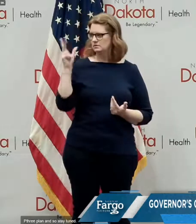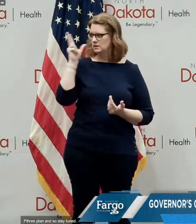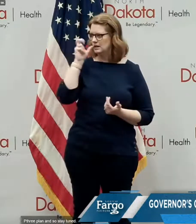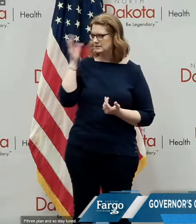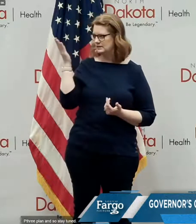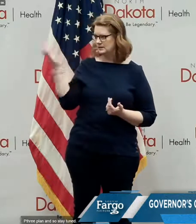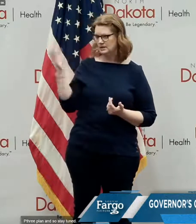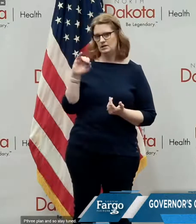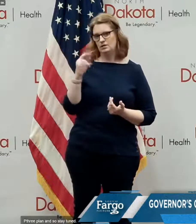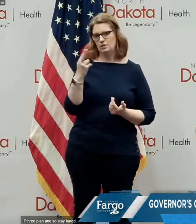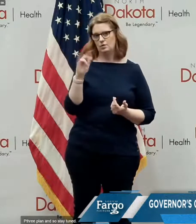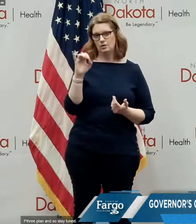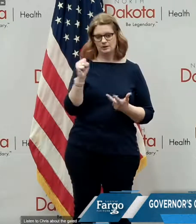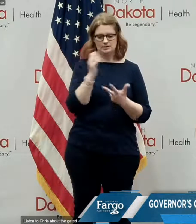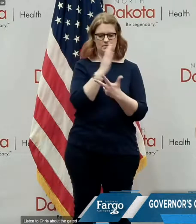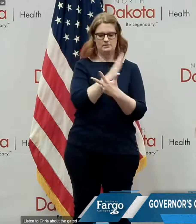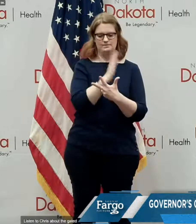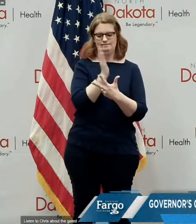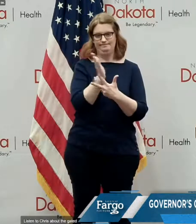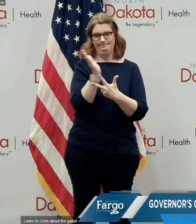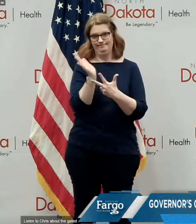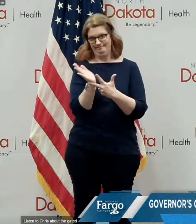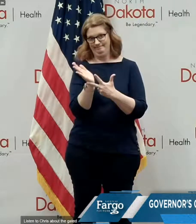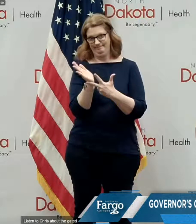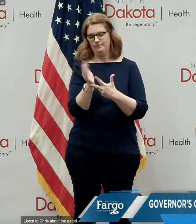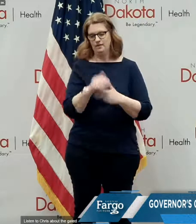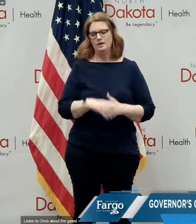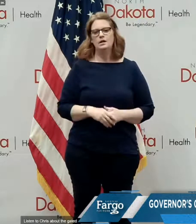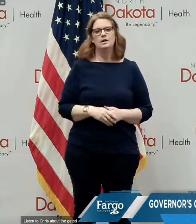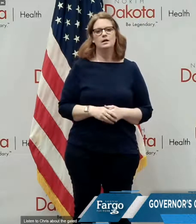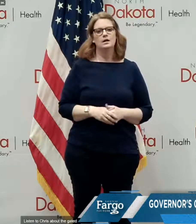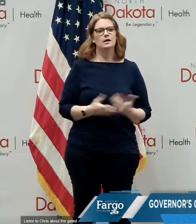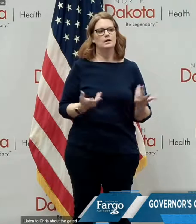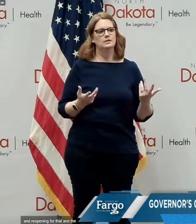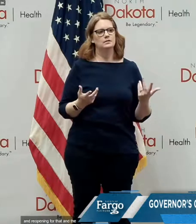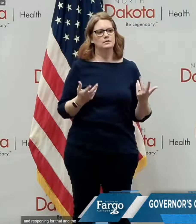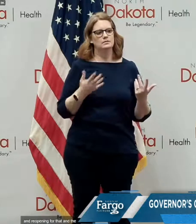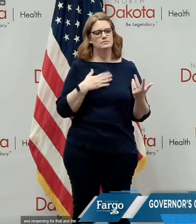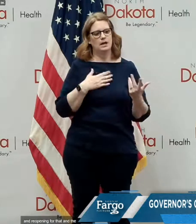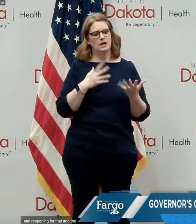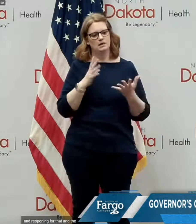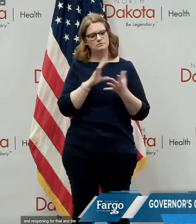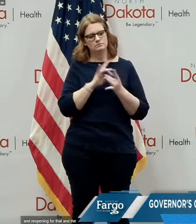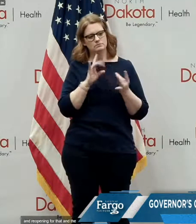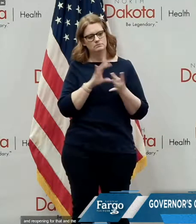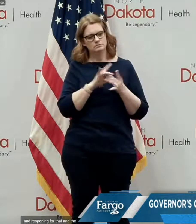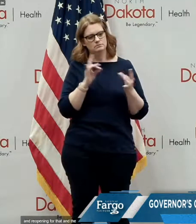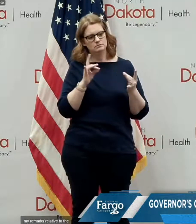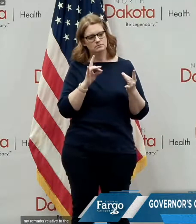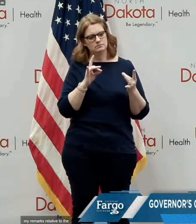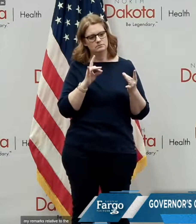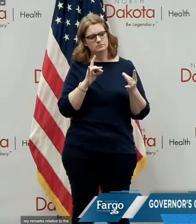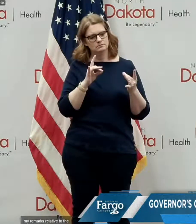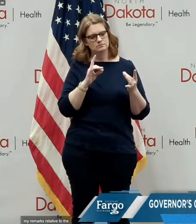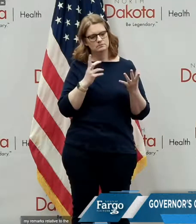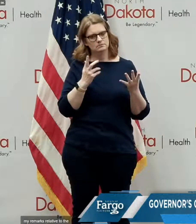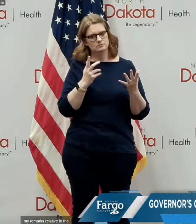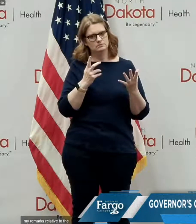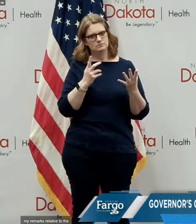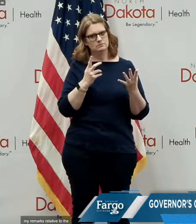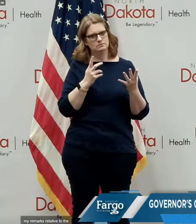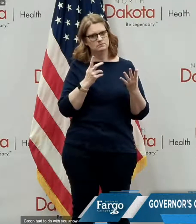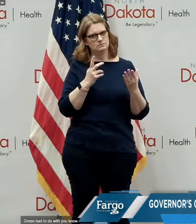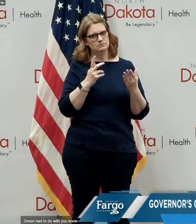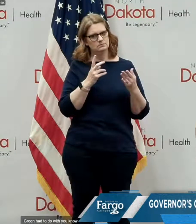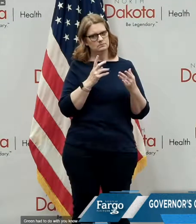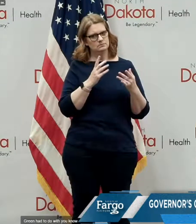the gated and phased reopening for that. And my remarks relative to the green had to do with commercial